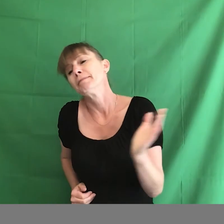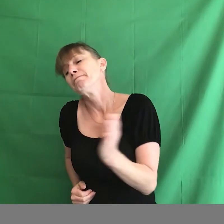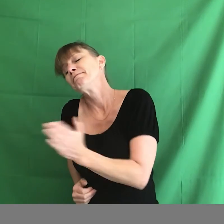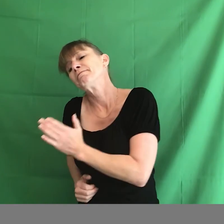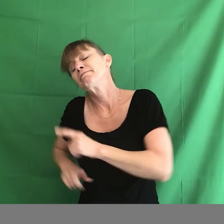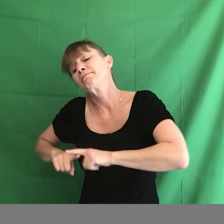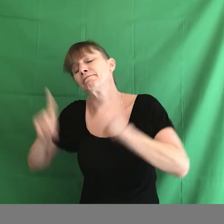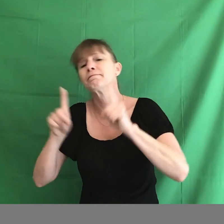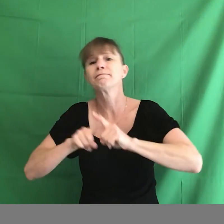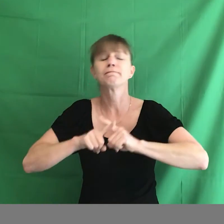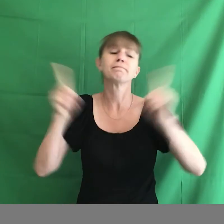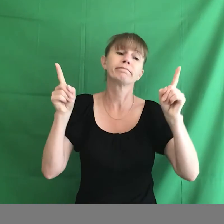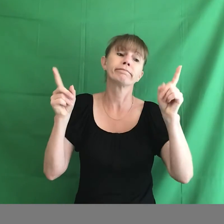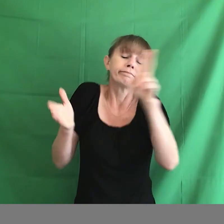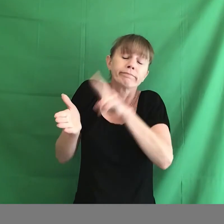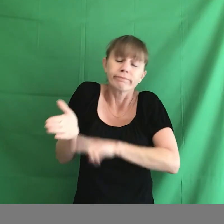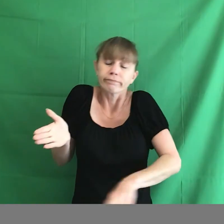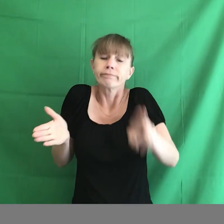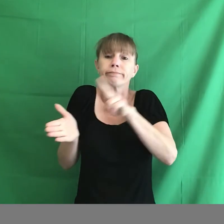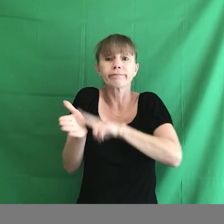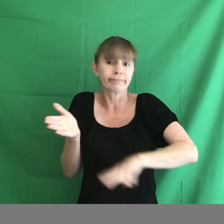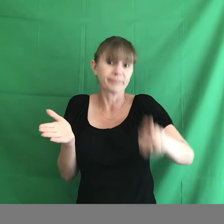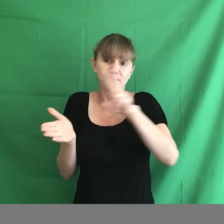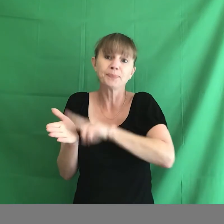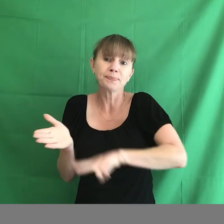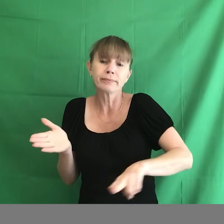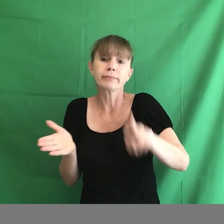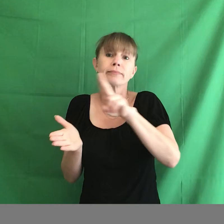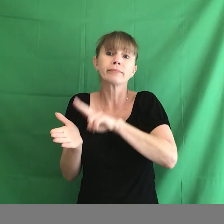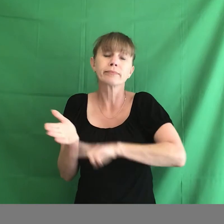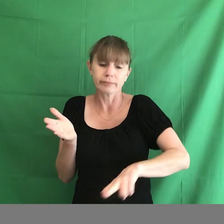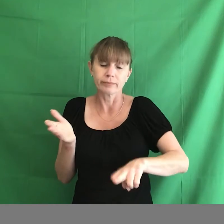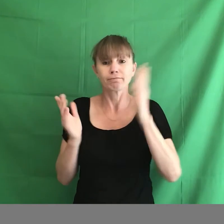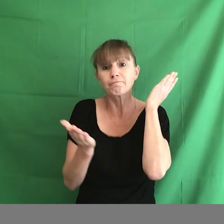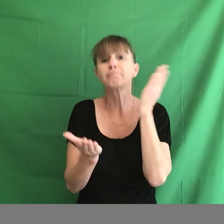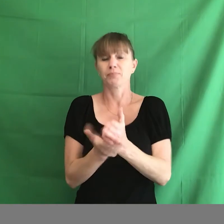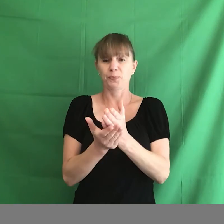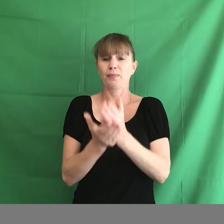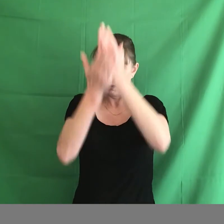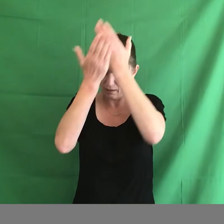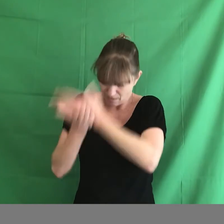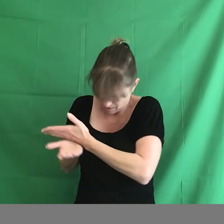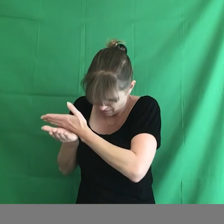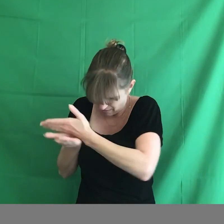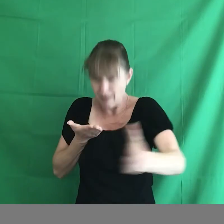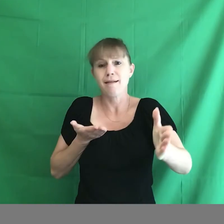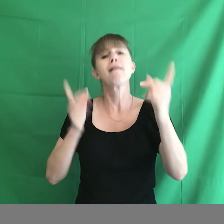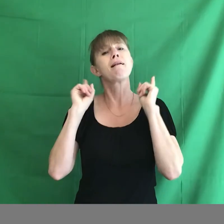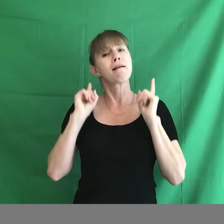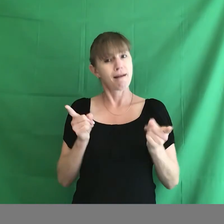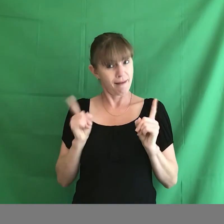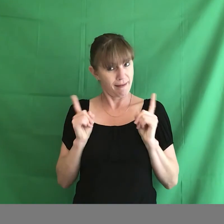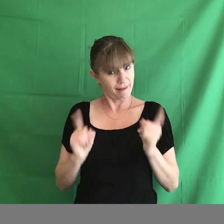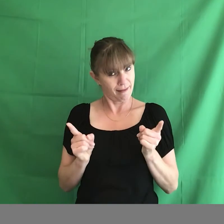Everyone is different, it's a natural state, it's a fact, it's plain